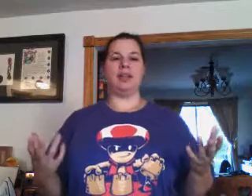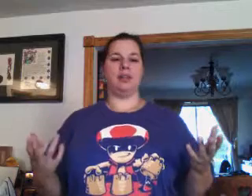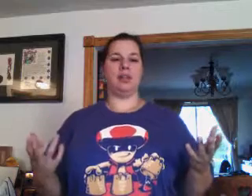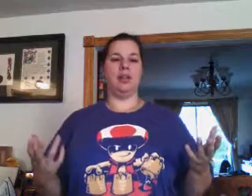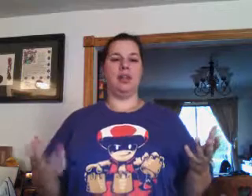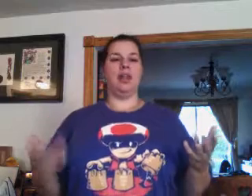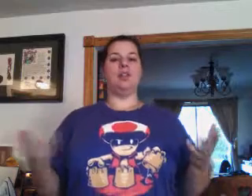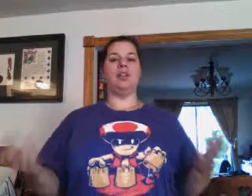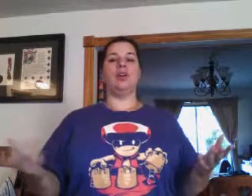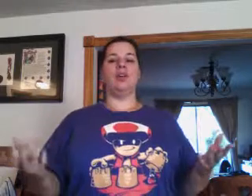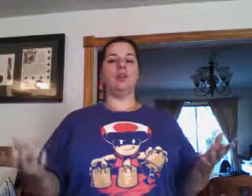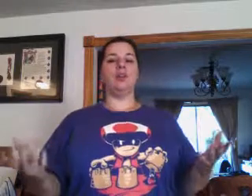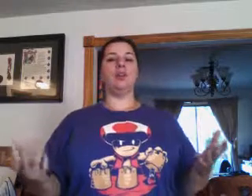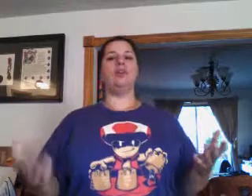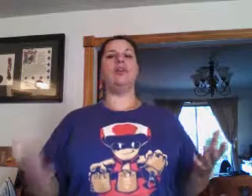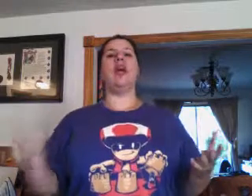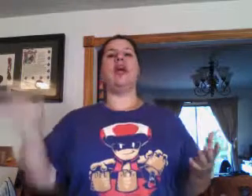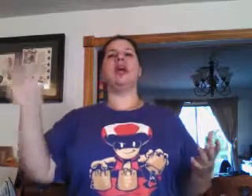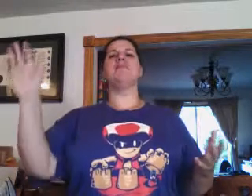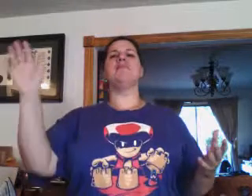context. So if I'm going to say,